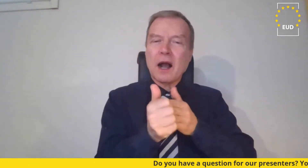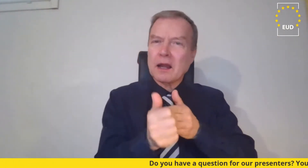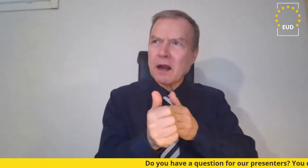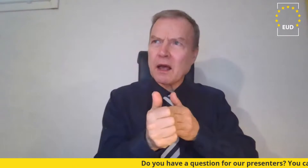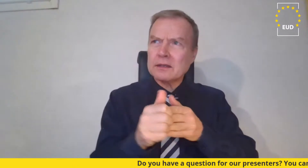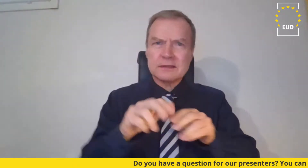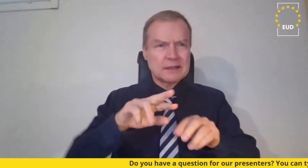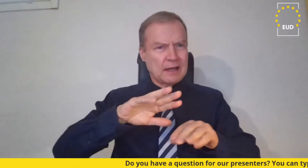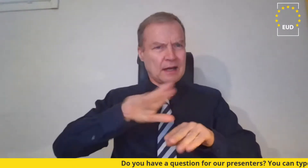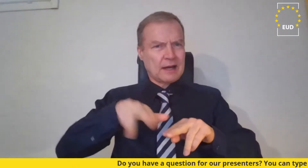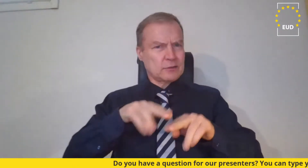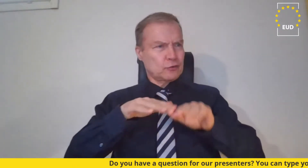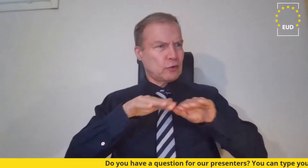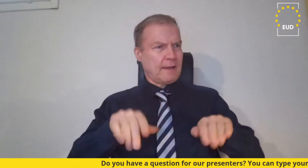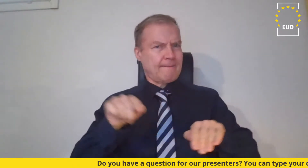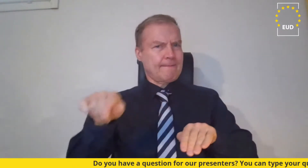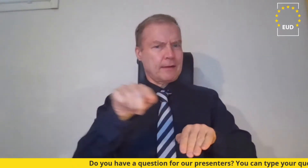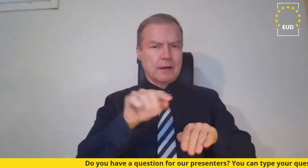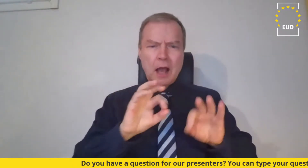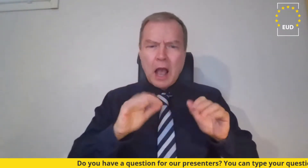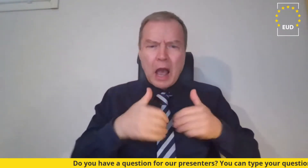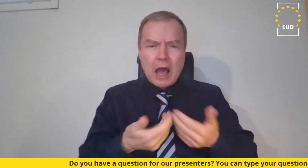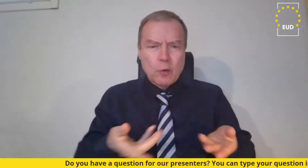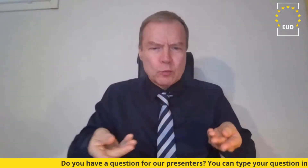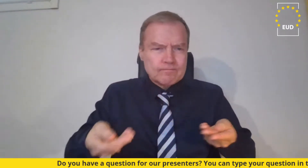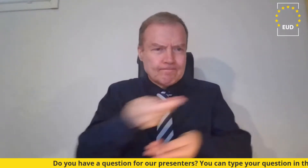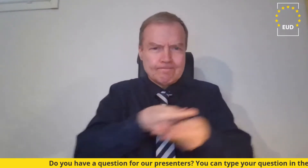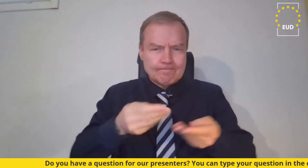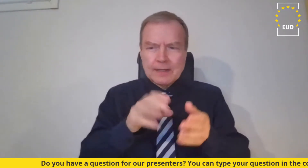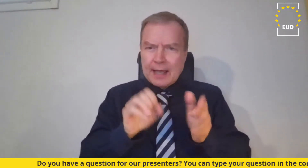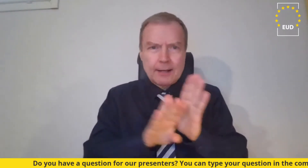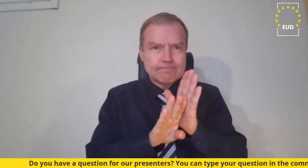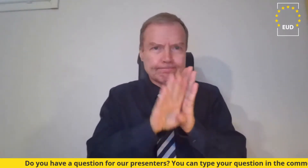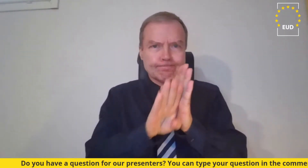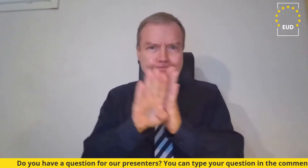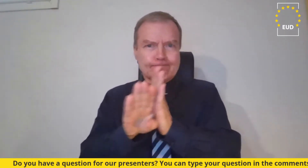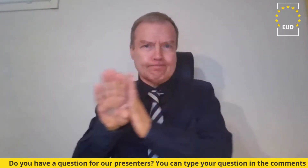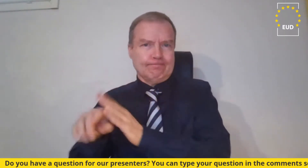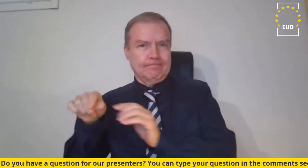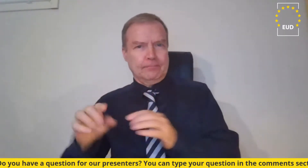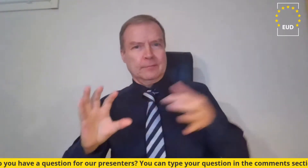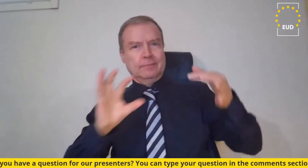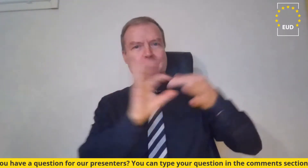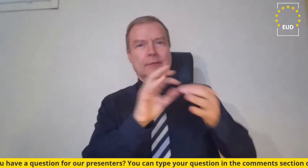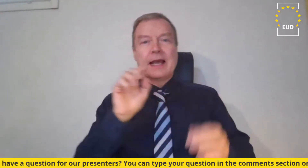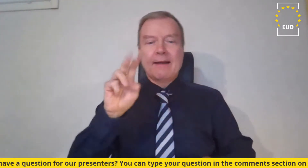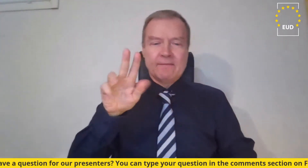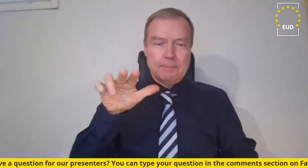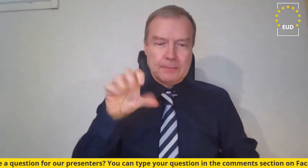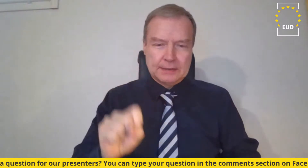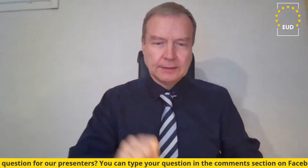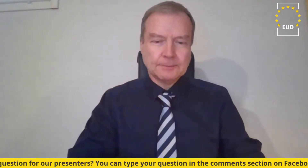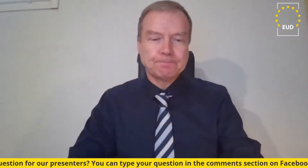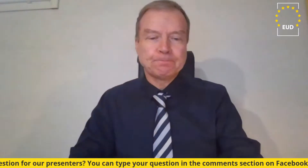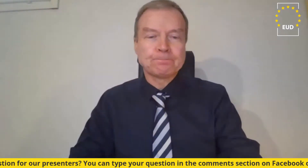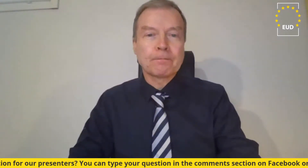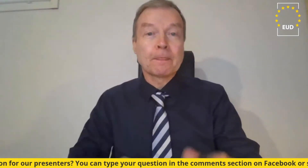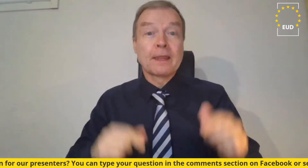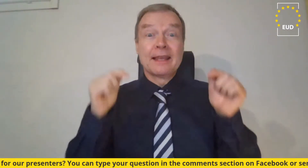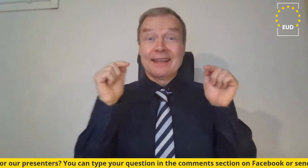Also, it's good to start discussing guidelines on a national level and to see if